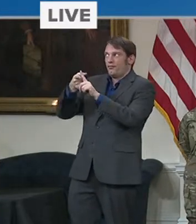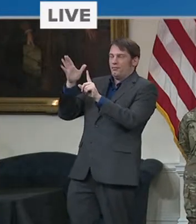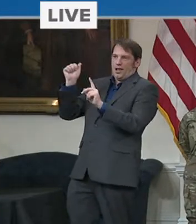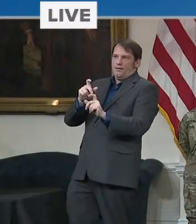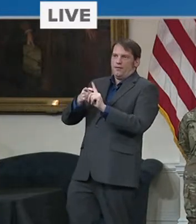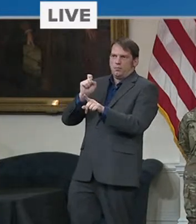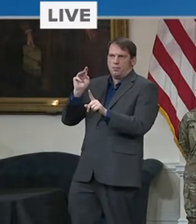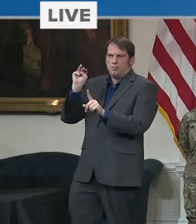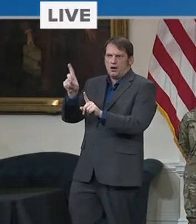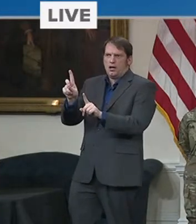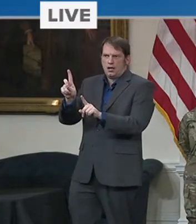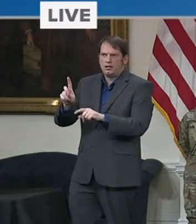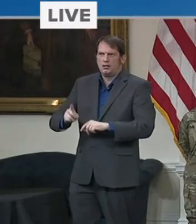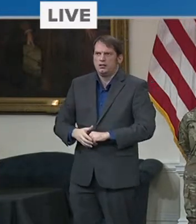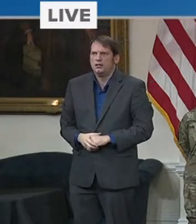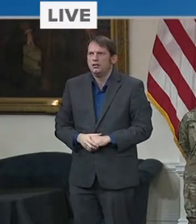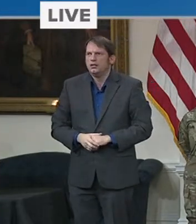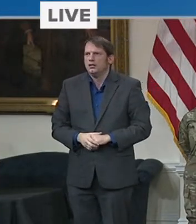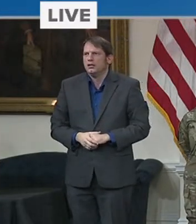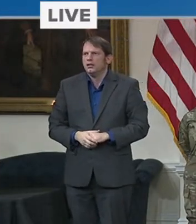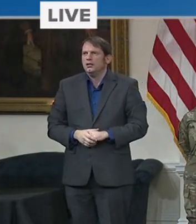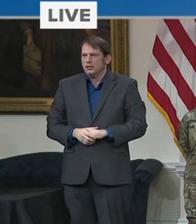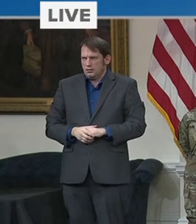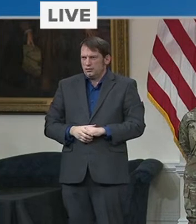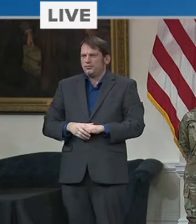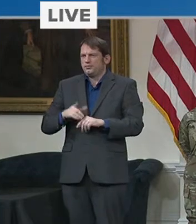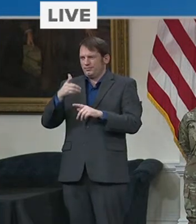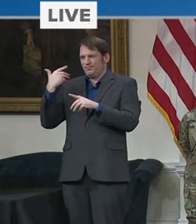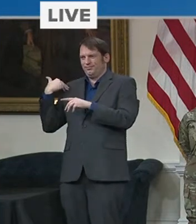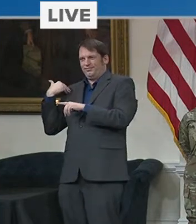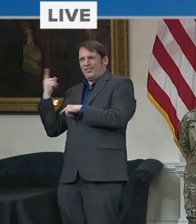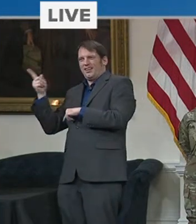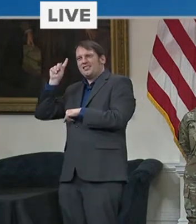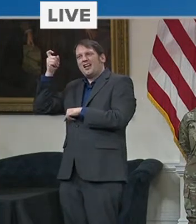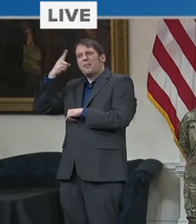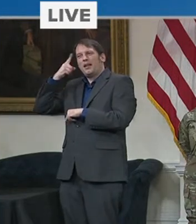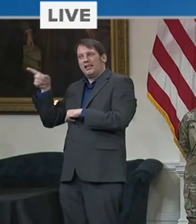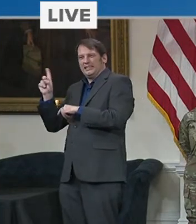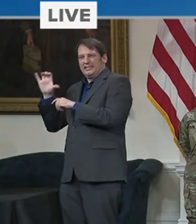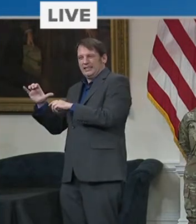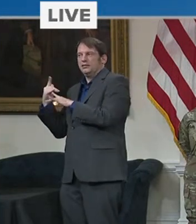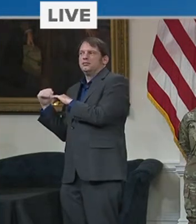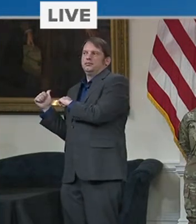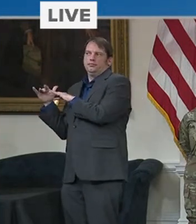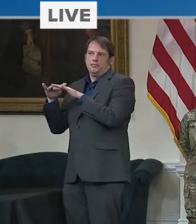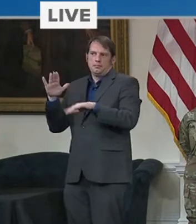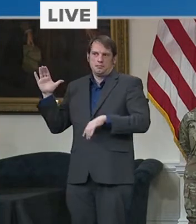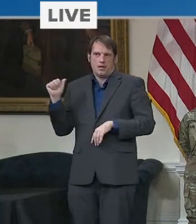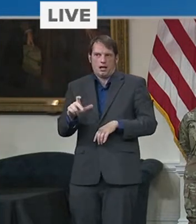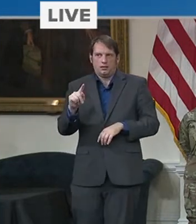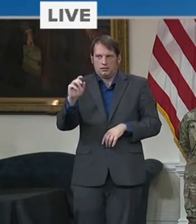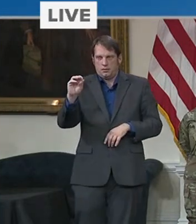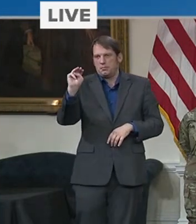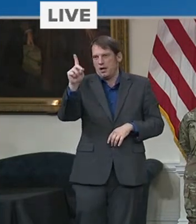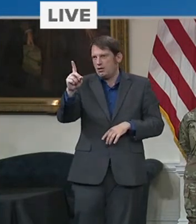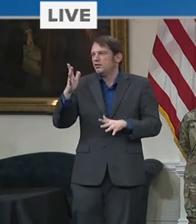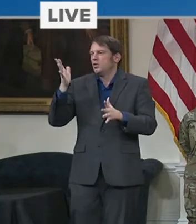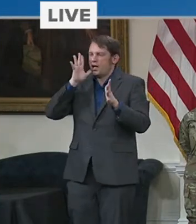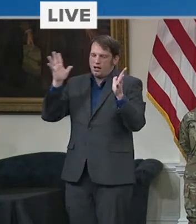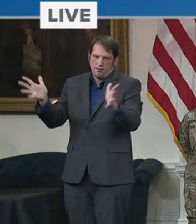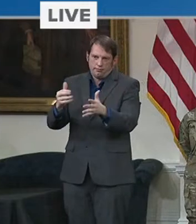plan, build, and launch these mass vaccination sites. We've already begun the